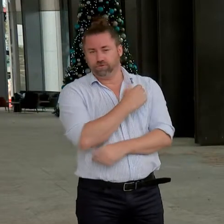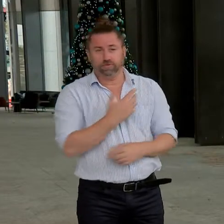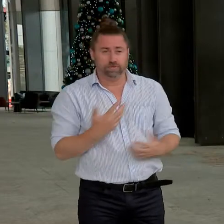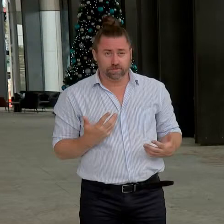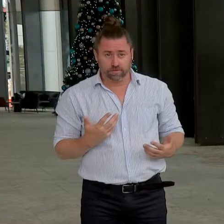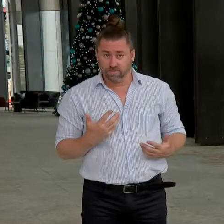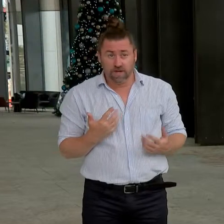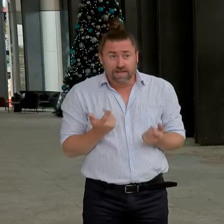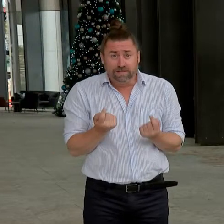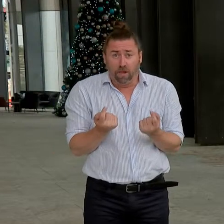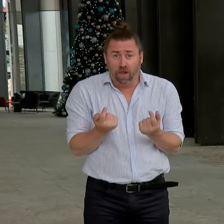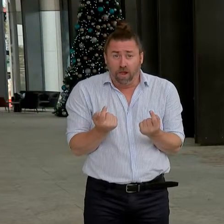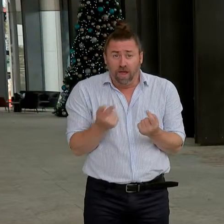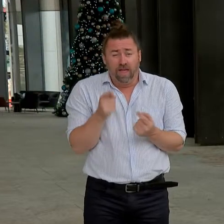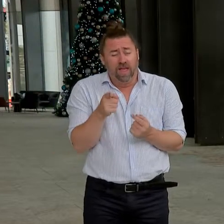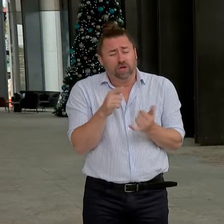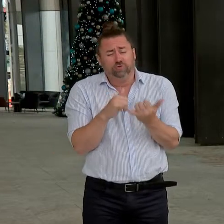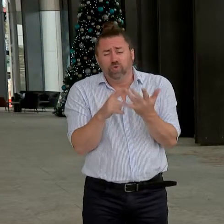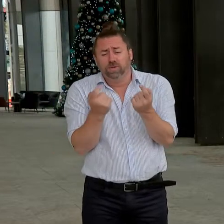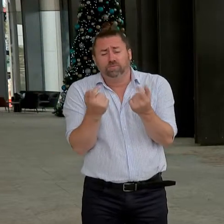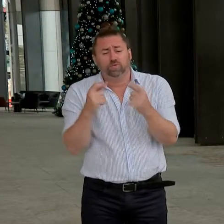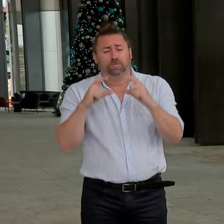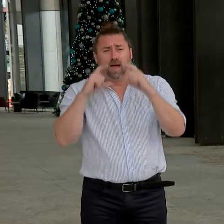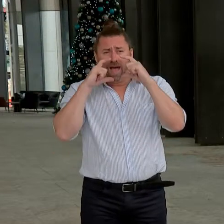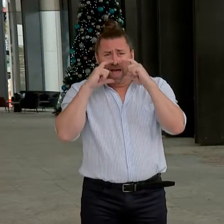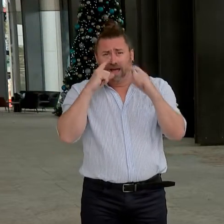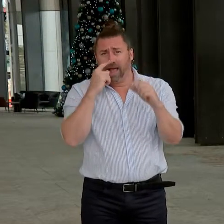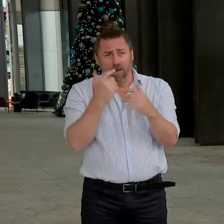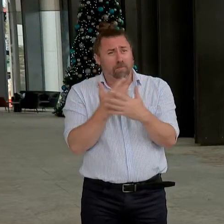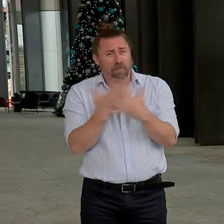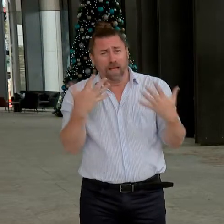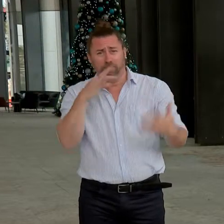make all the difference to slow the spread of the virus.